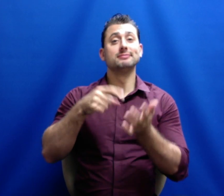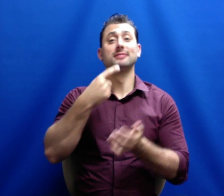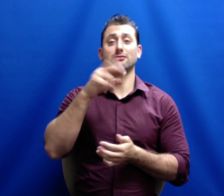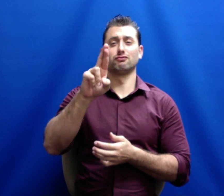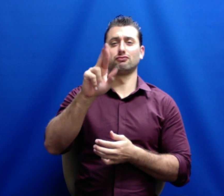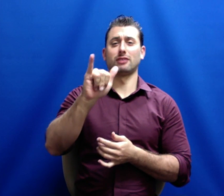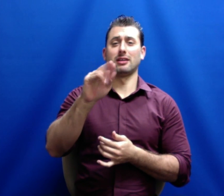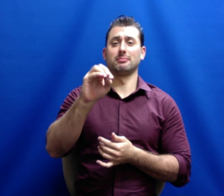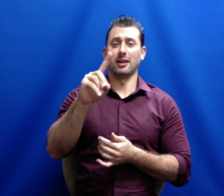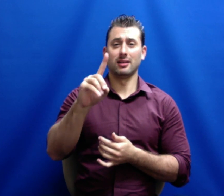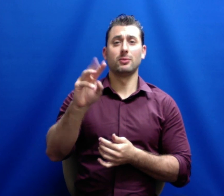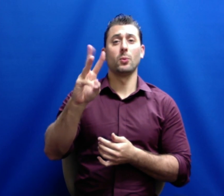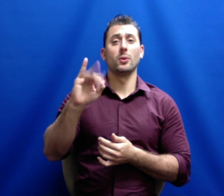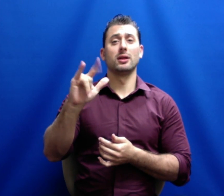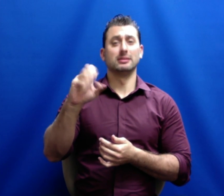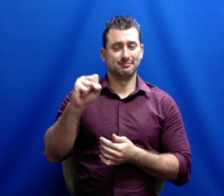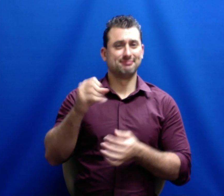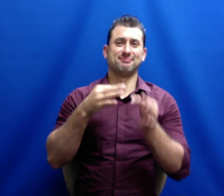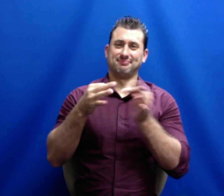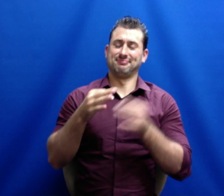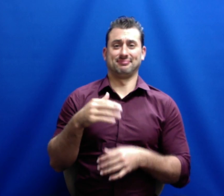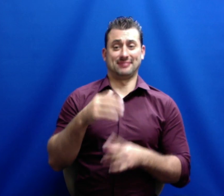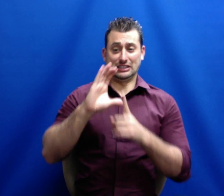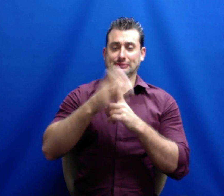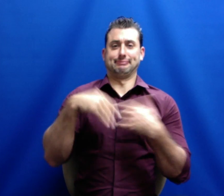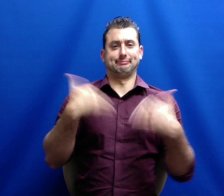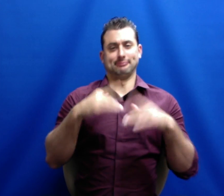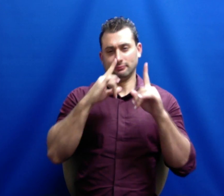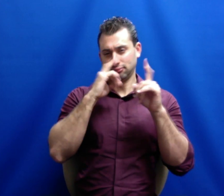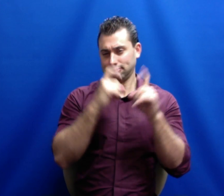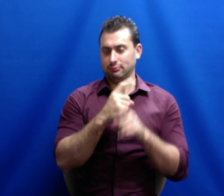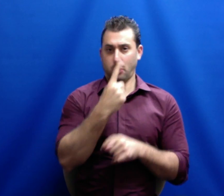Raymond Williams identifies culture very complexity.